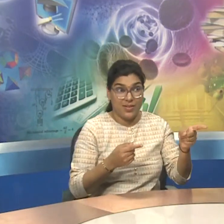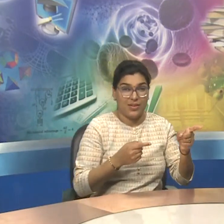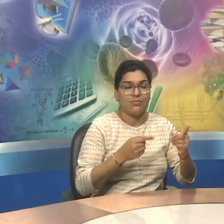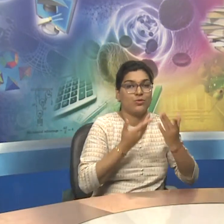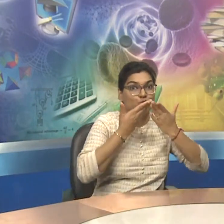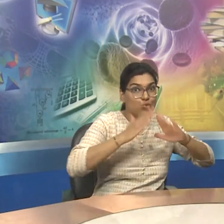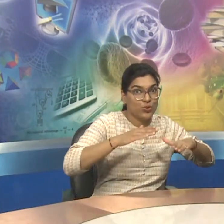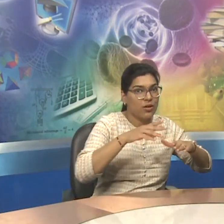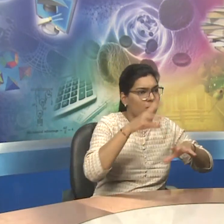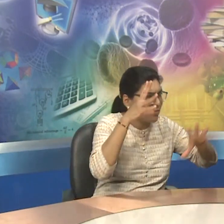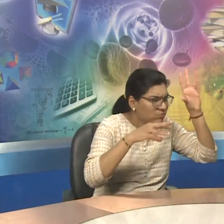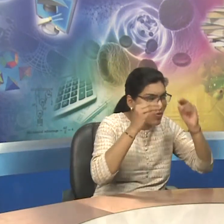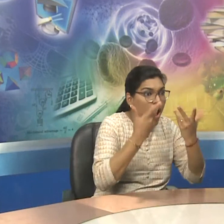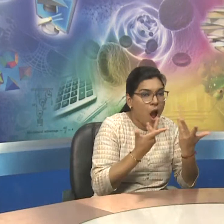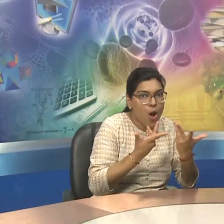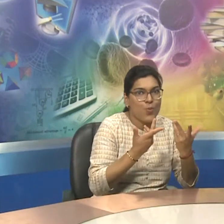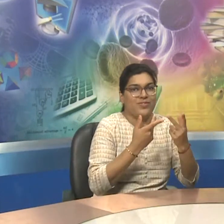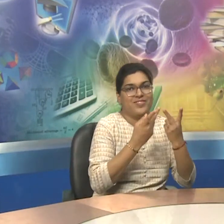the working of government,